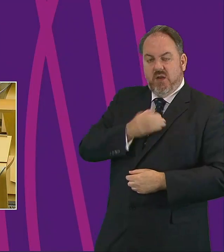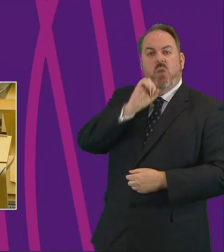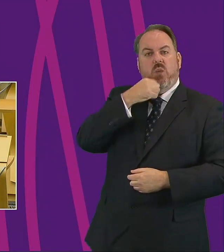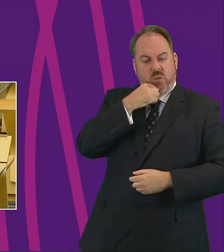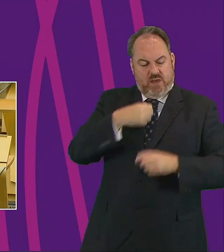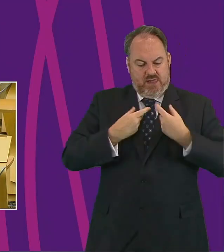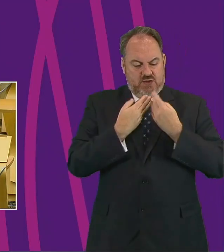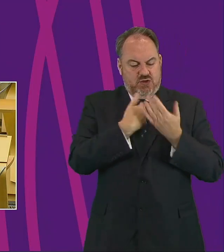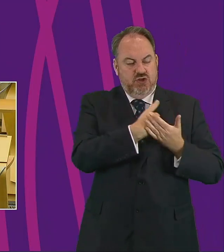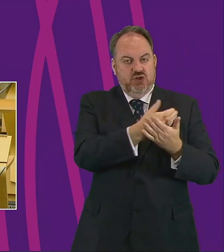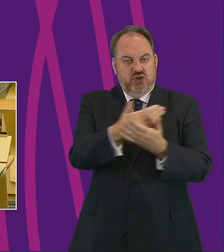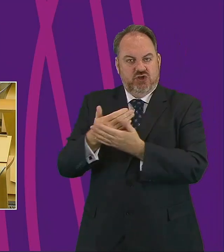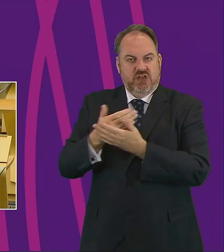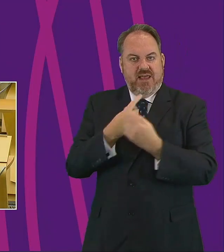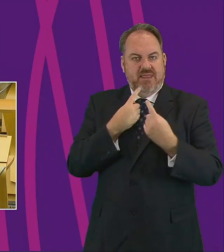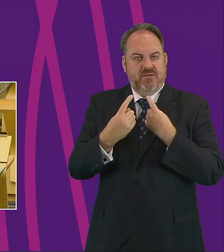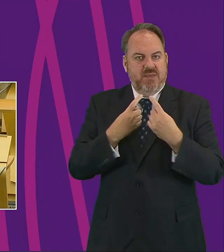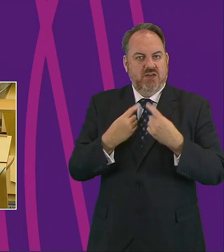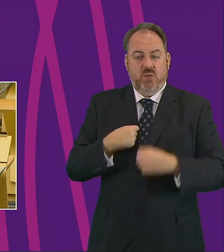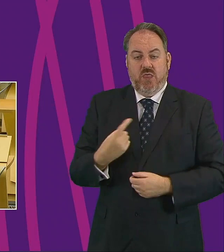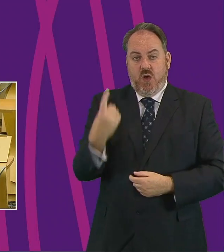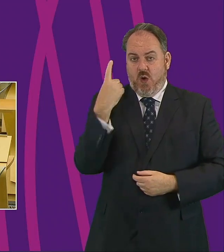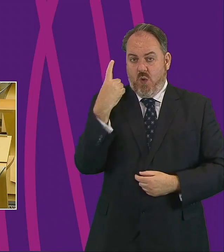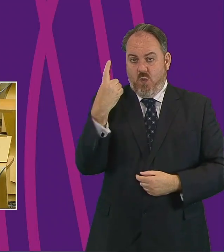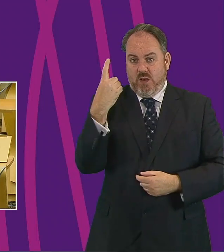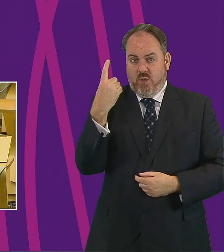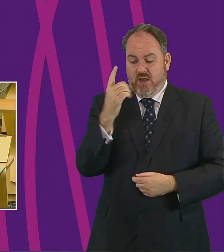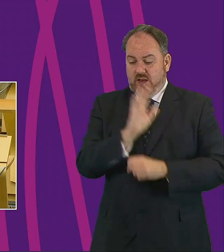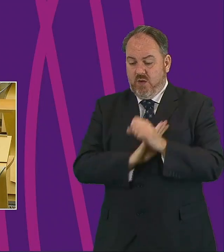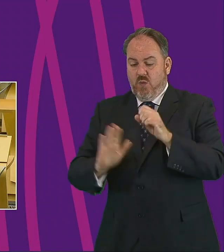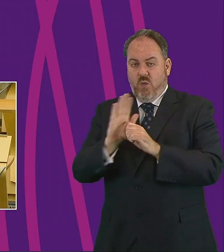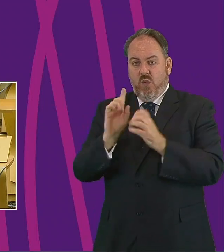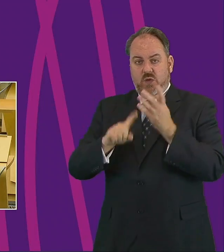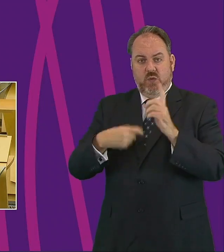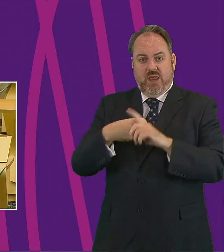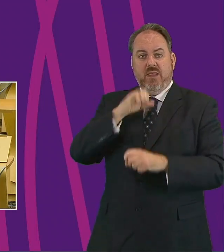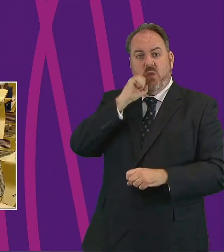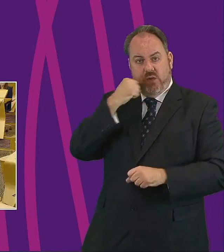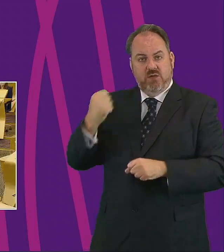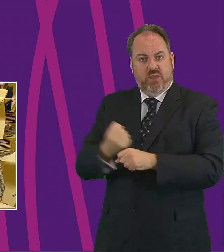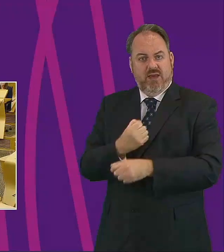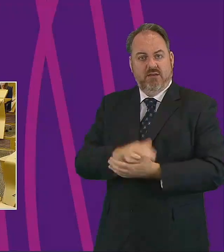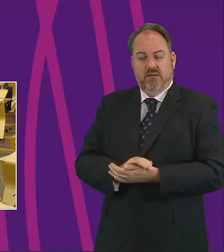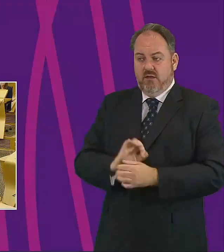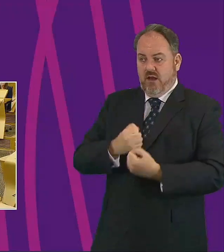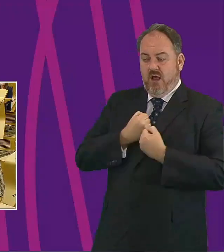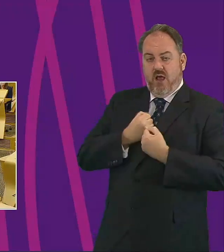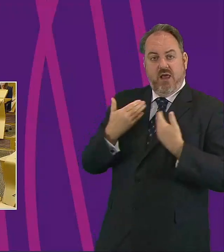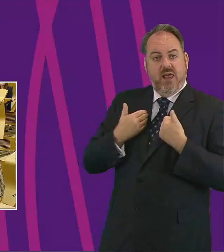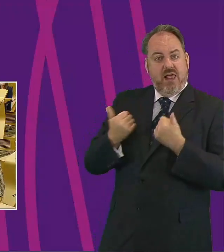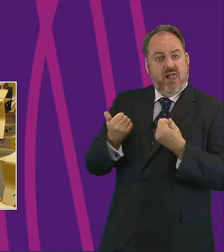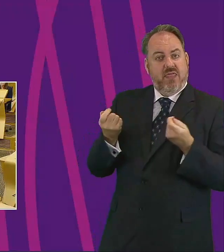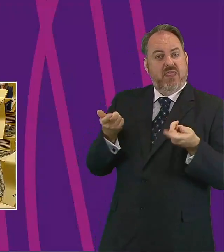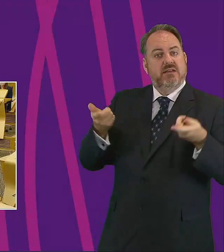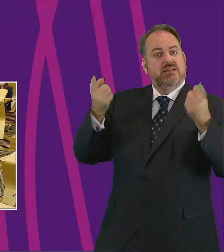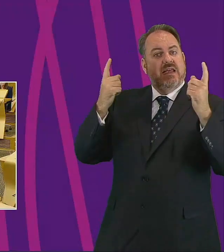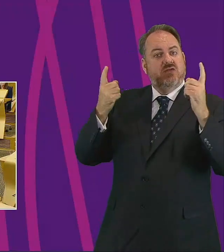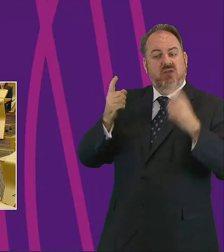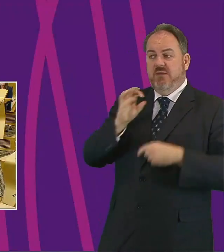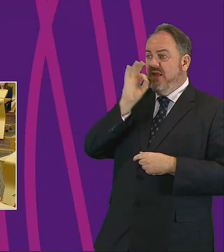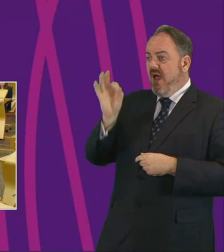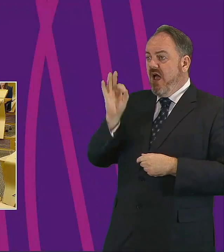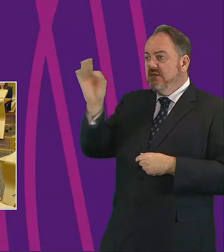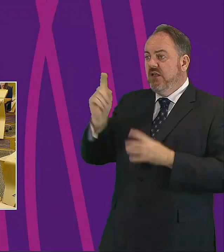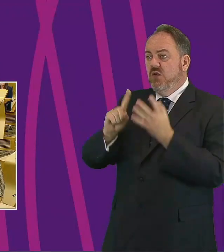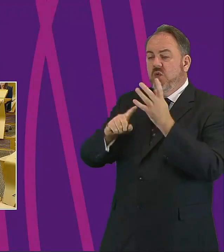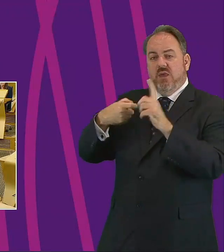or matched anywhere else in the UK. The Health Secretary has actually written to other governments in the UK suggesting that they do